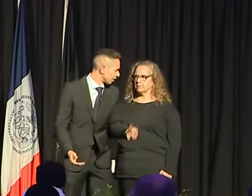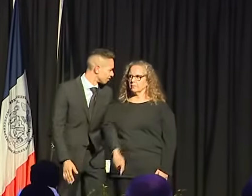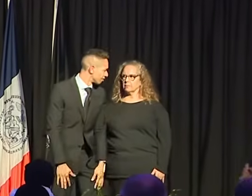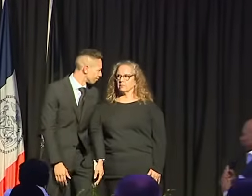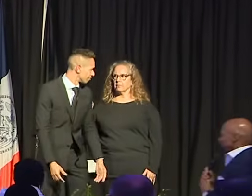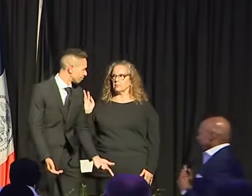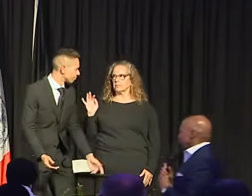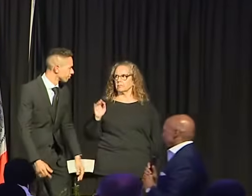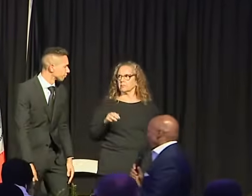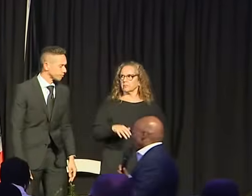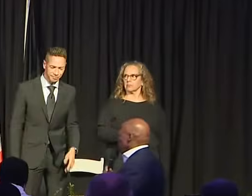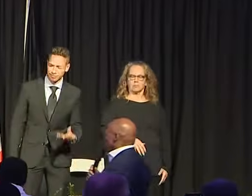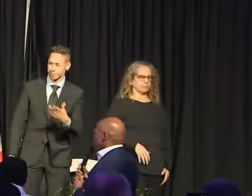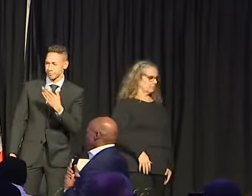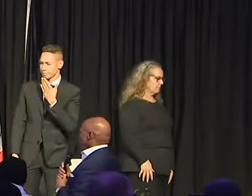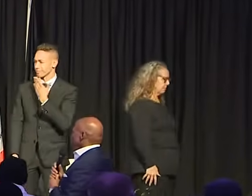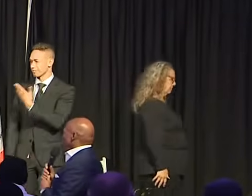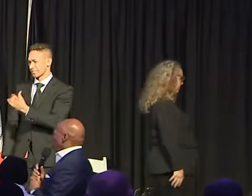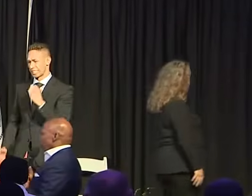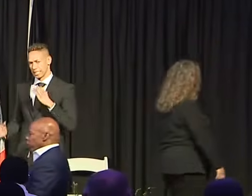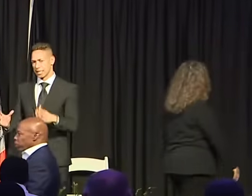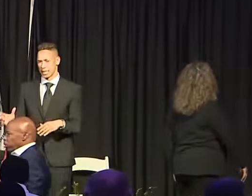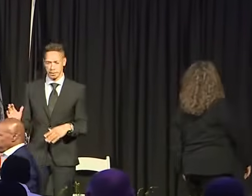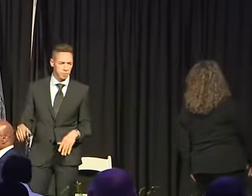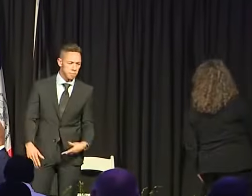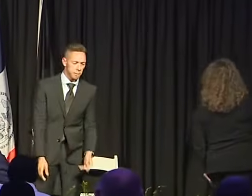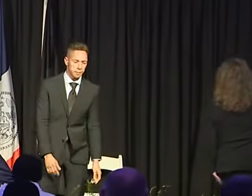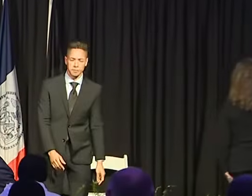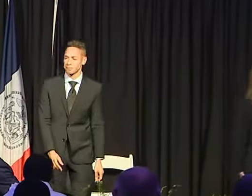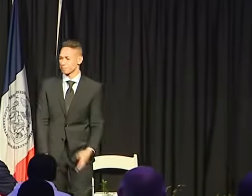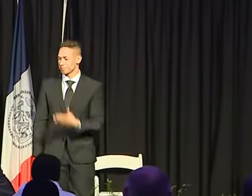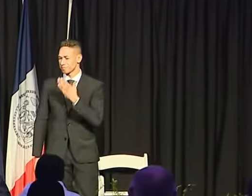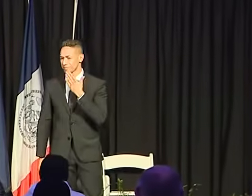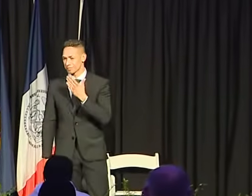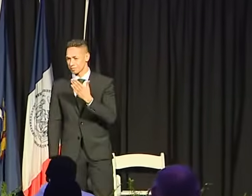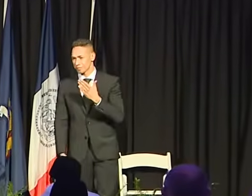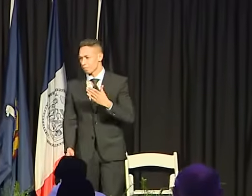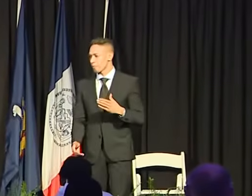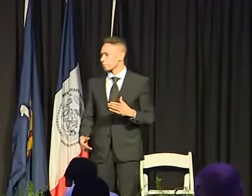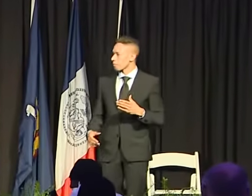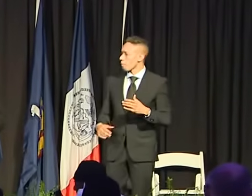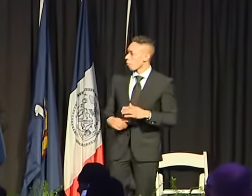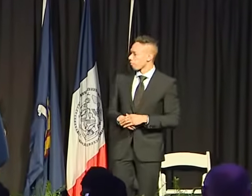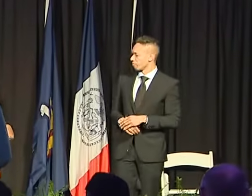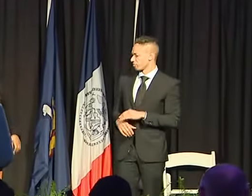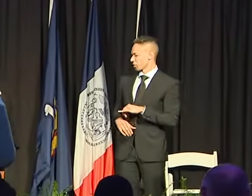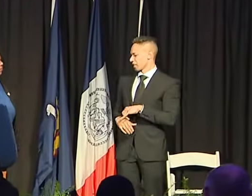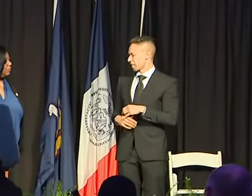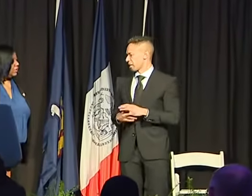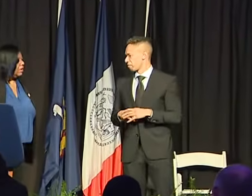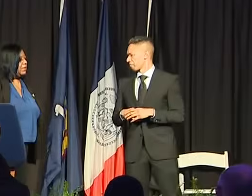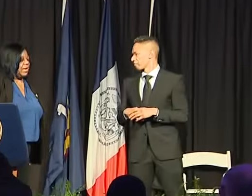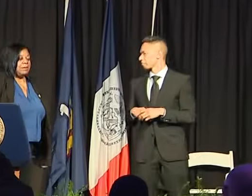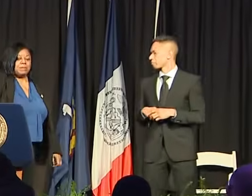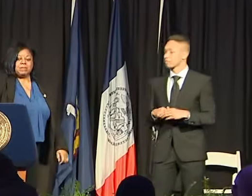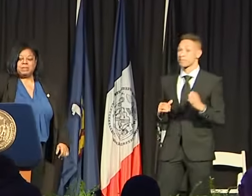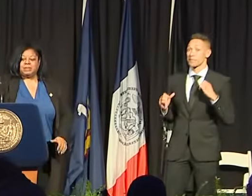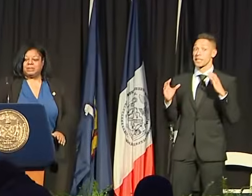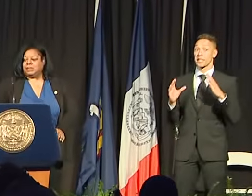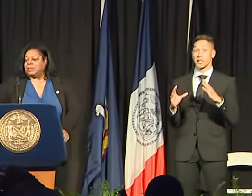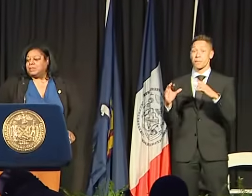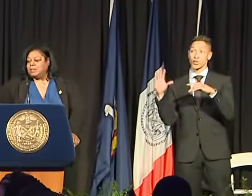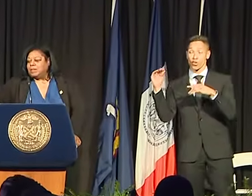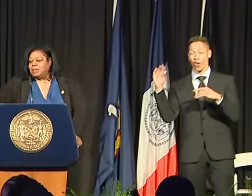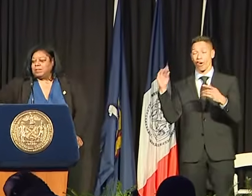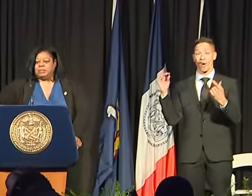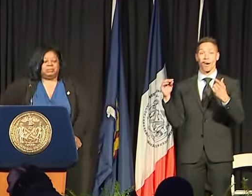Thank you, Commissioner. Thank you so much. Thank you. And, you know, the Commissioner was saying something as I was